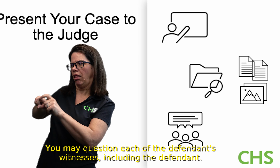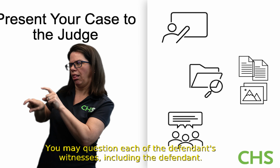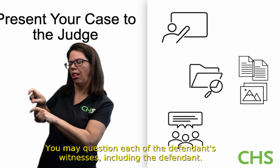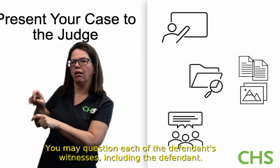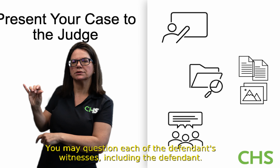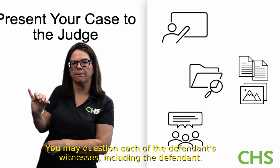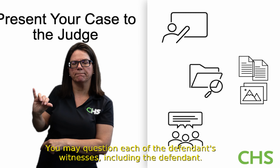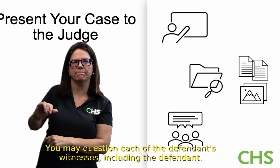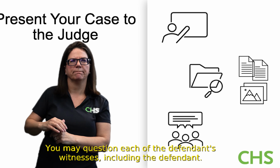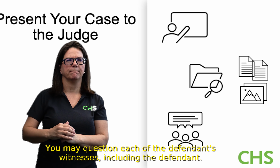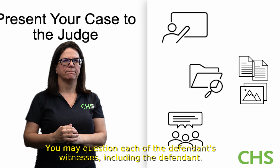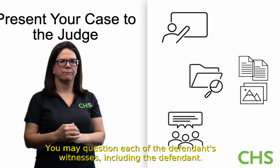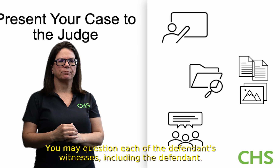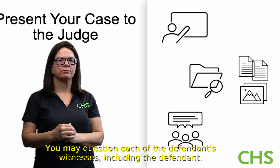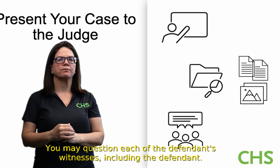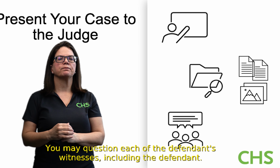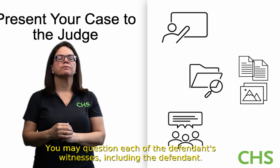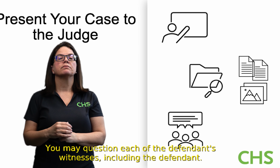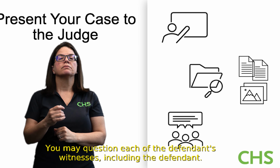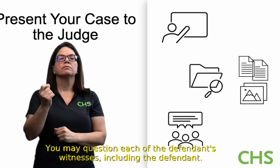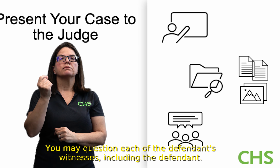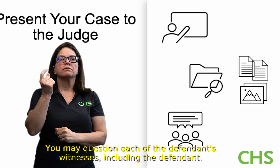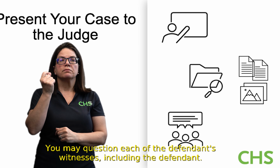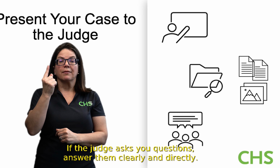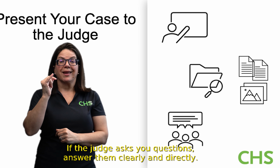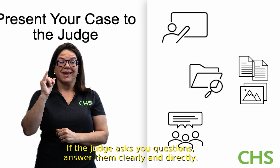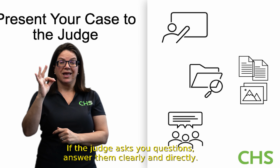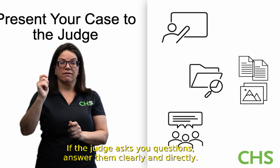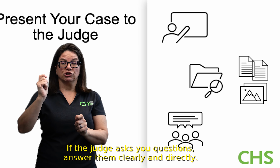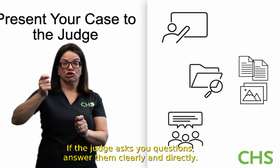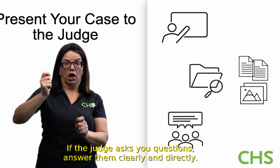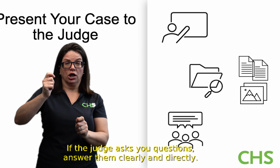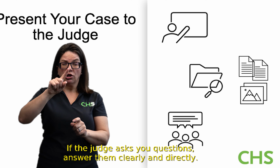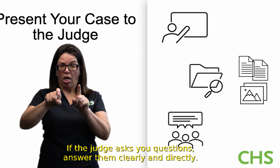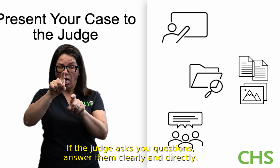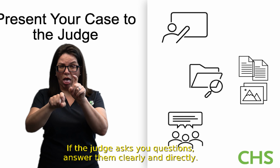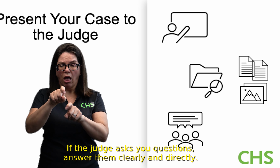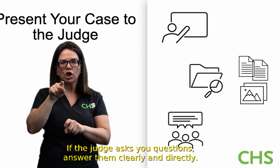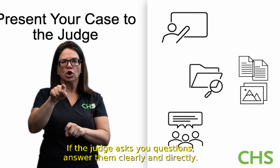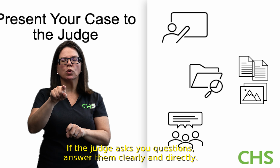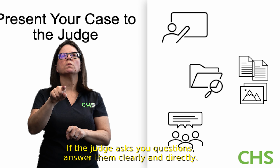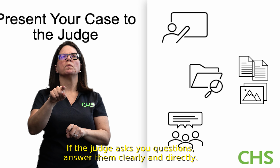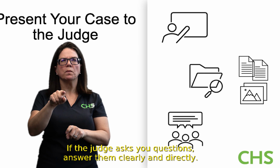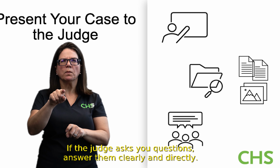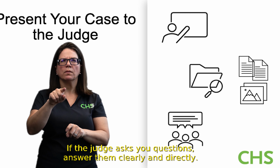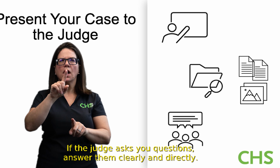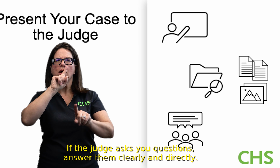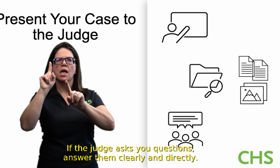defendant's witnesses, including the defendant. If the judge asks you questions, answer them